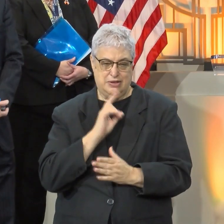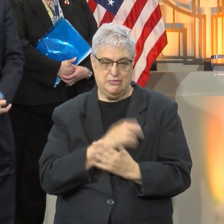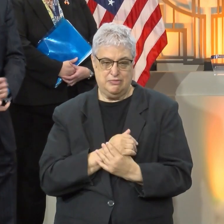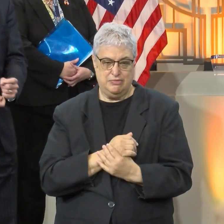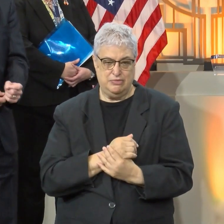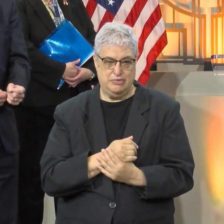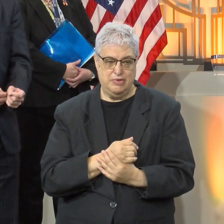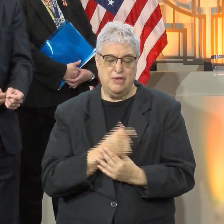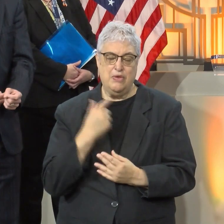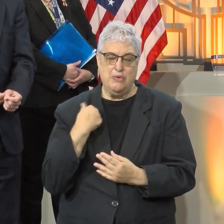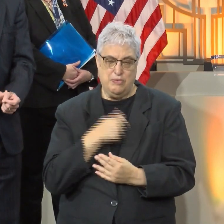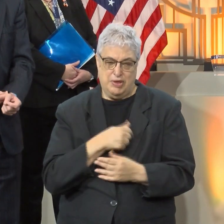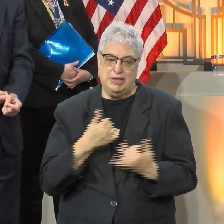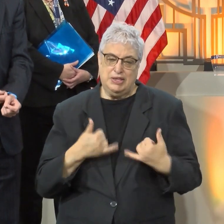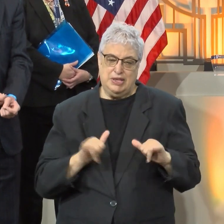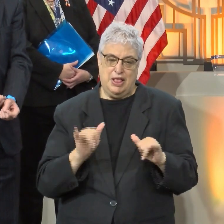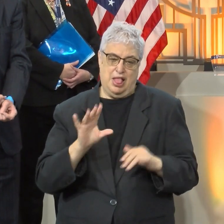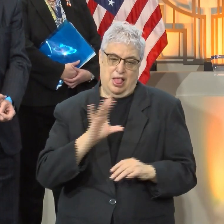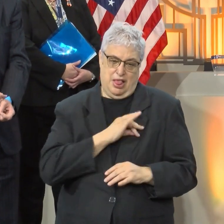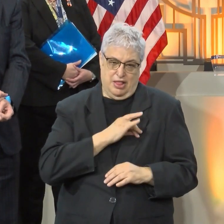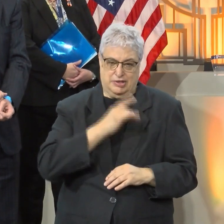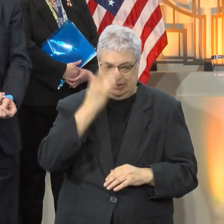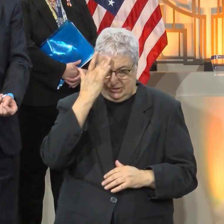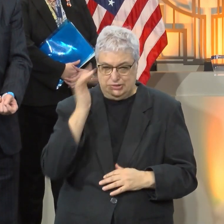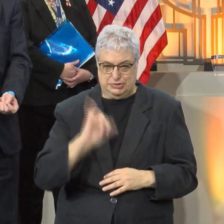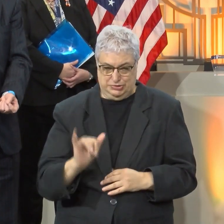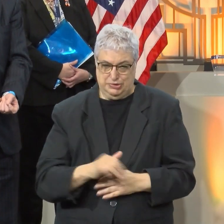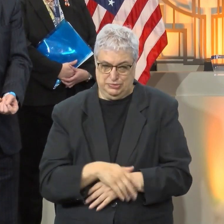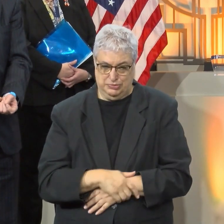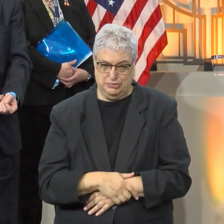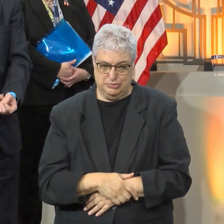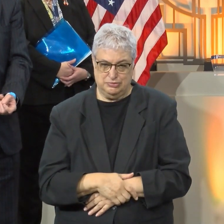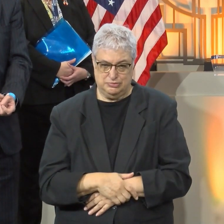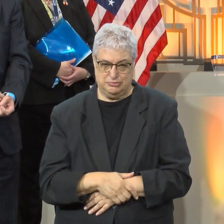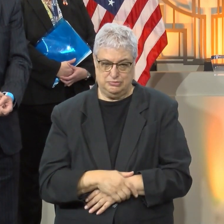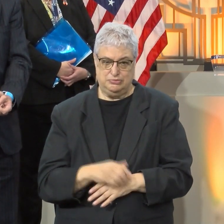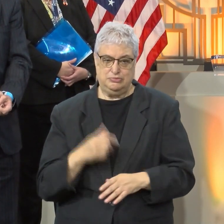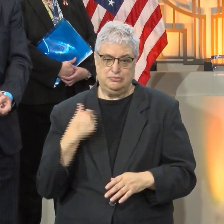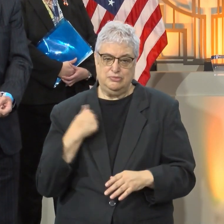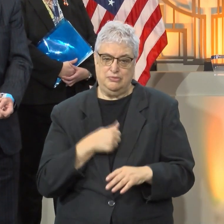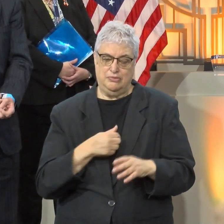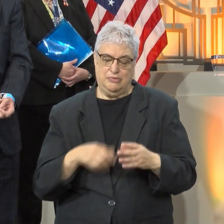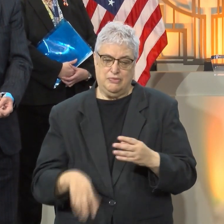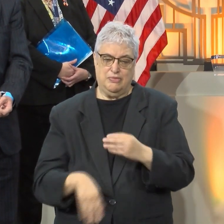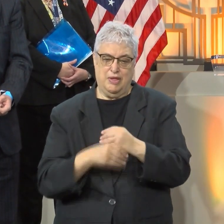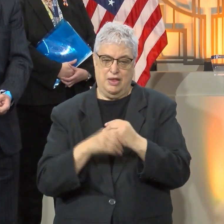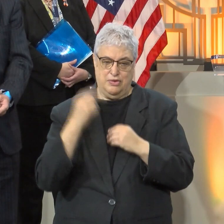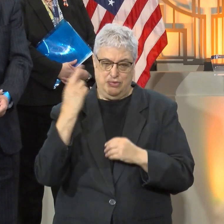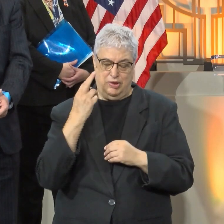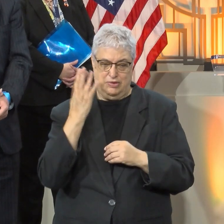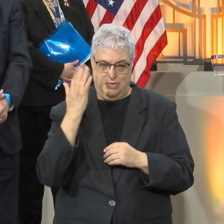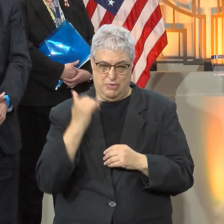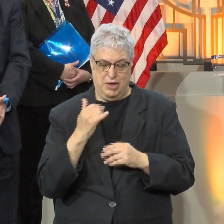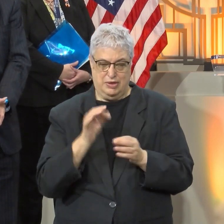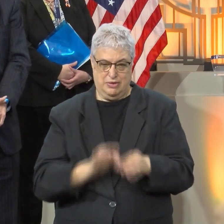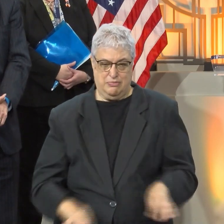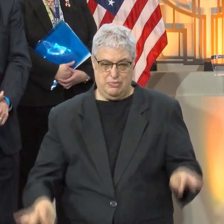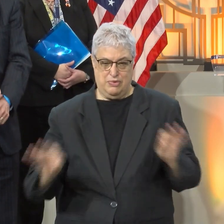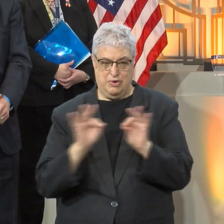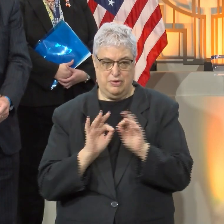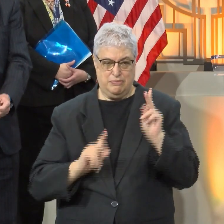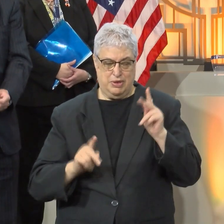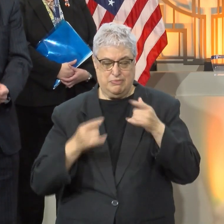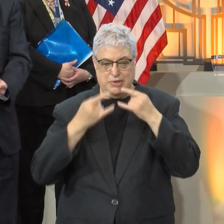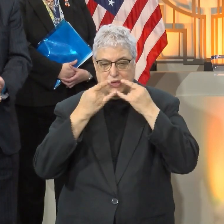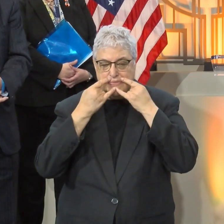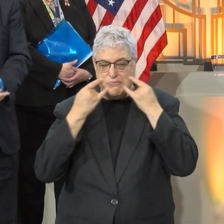not immune to what is occurring out in the community, and it provides an added reason why it's important for people to put